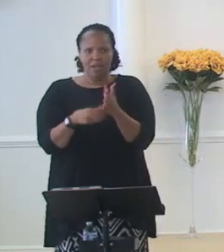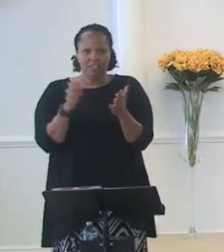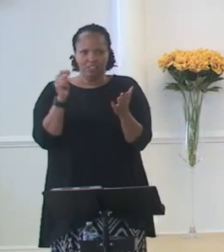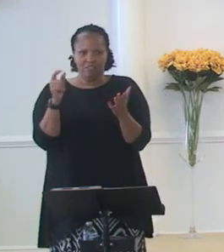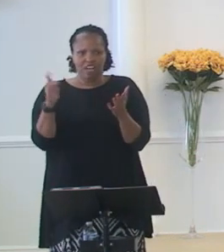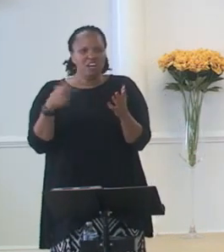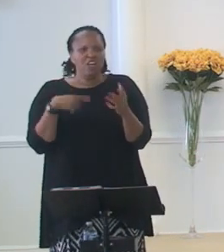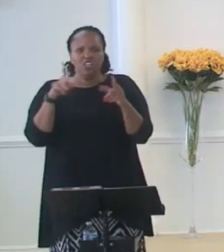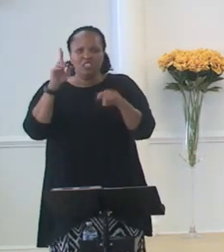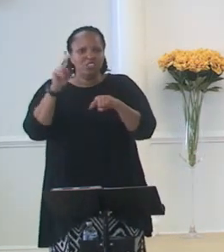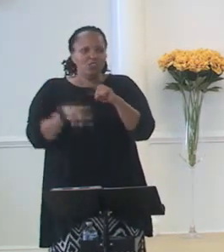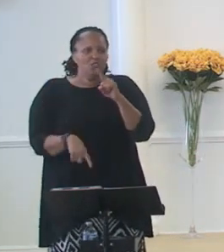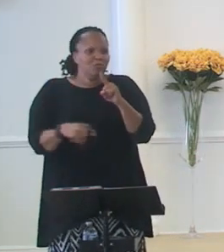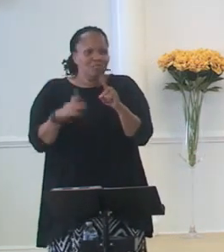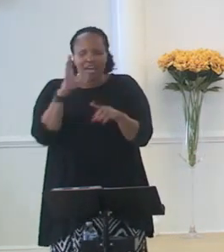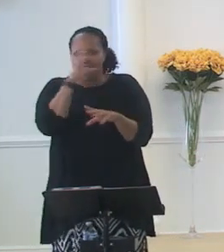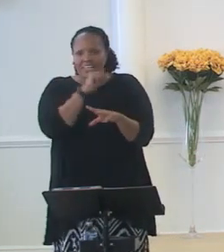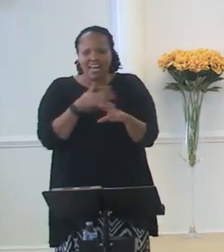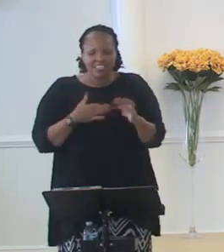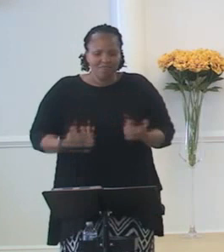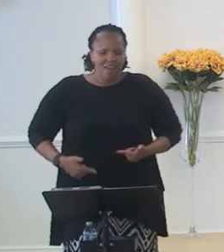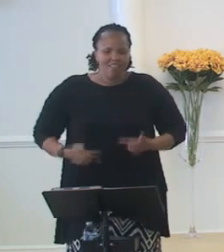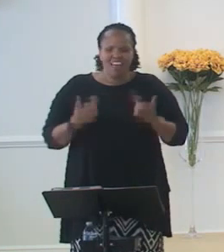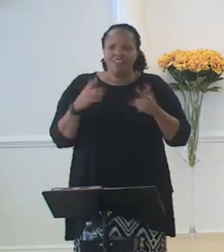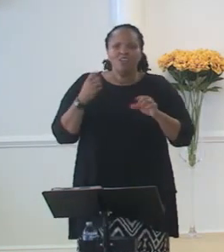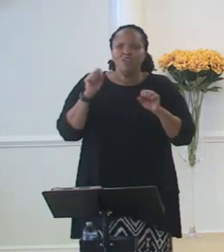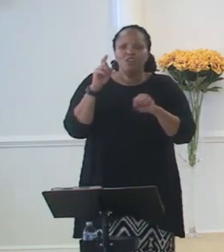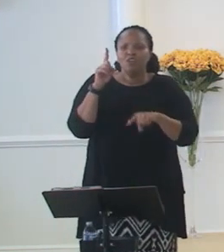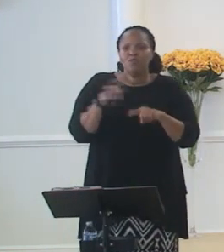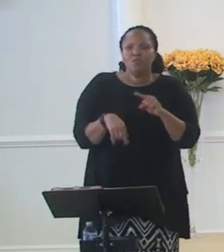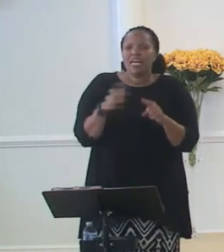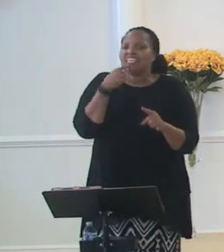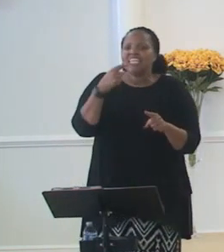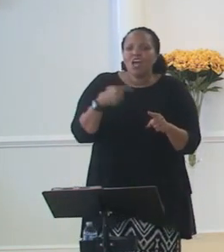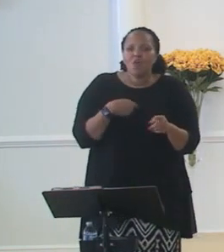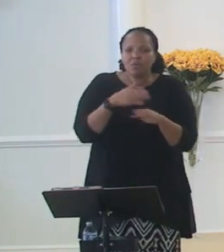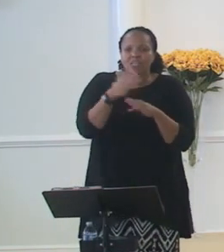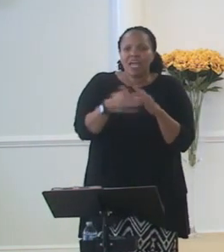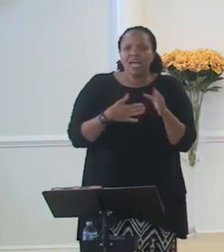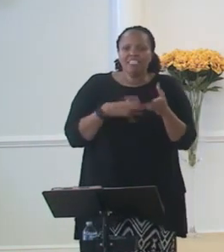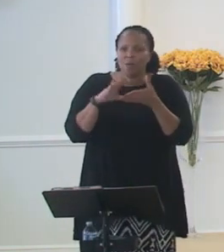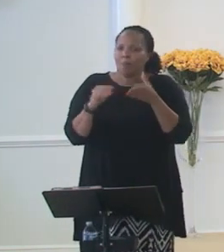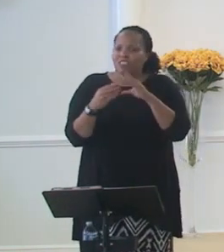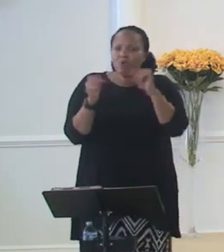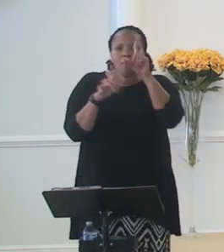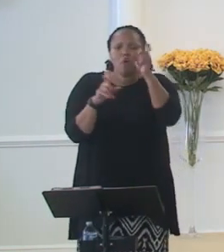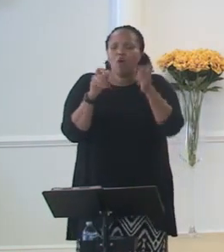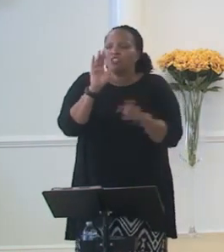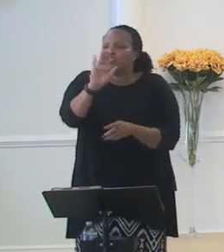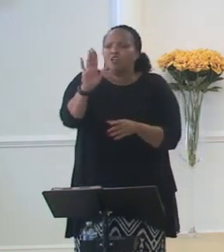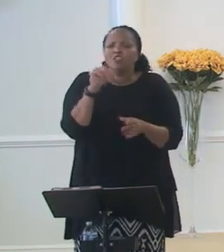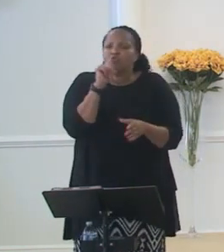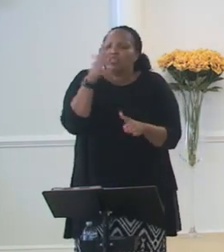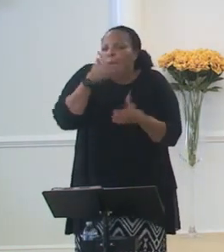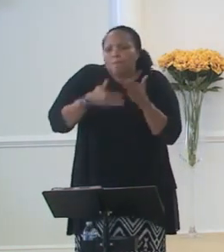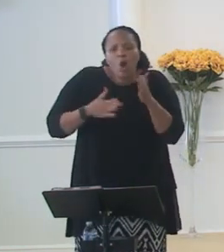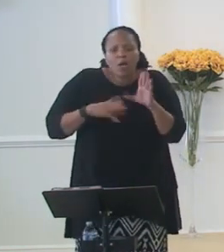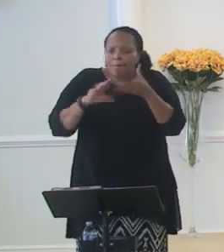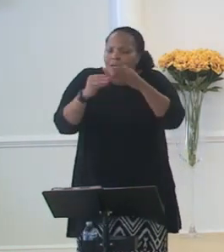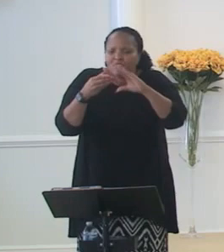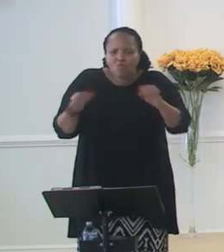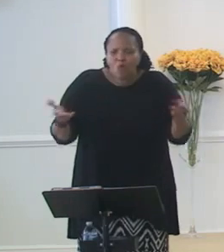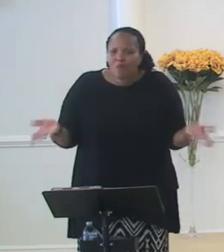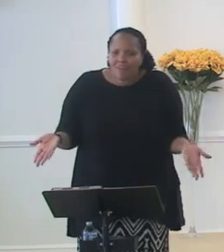next chapter until I get there. That's why you can't tell me the end of my story, because you ain't part of my story. My